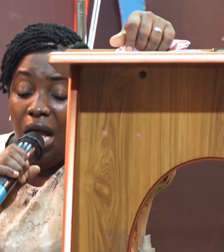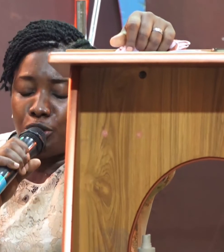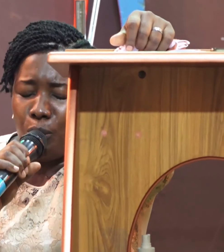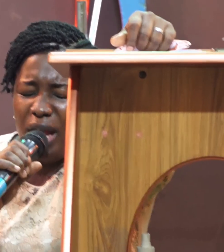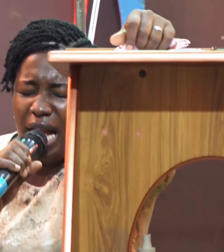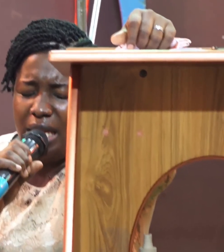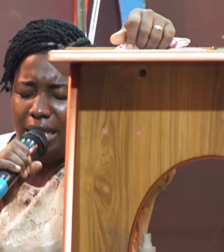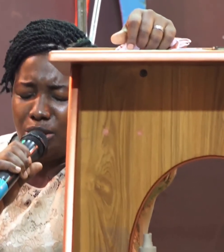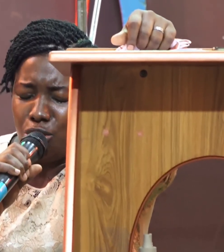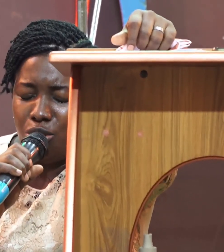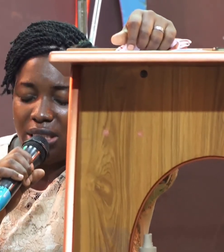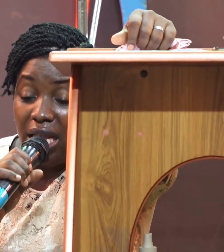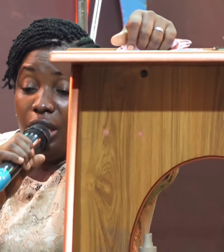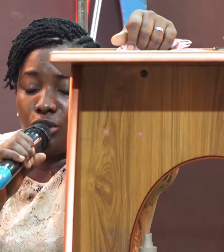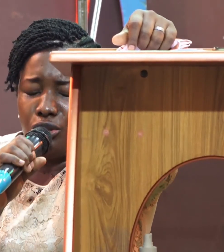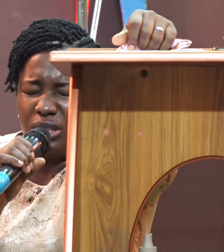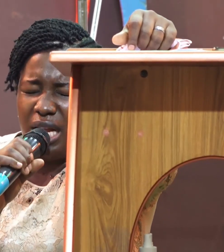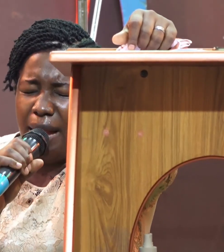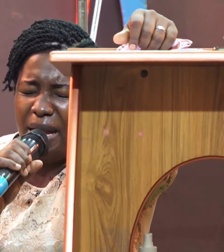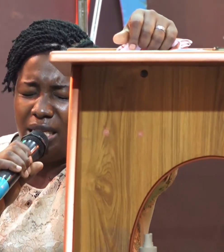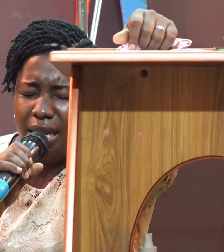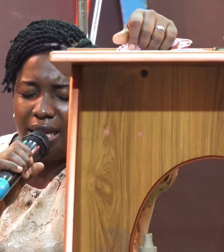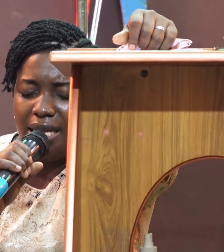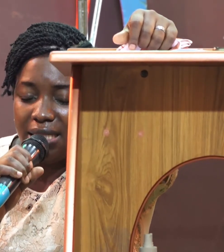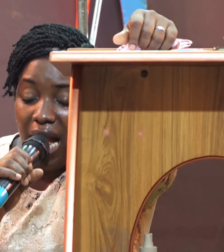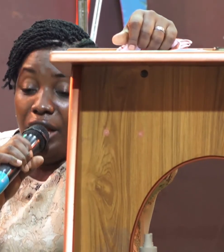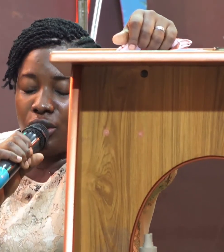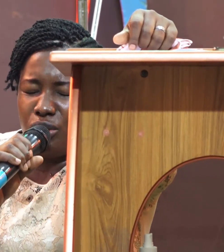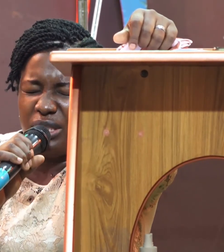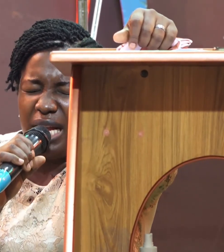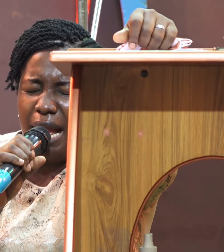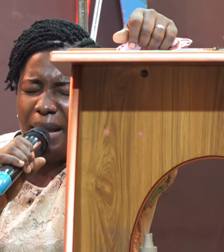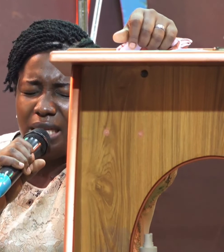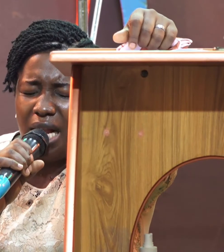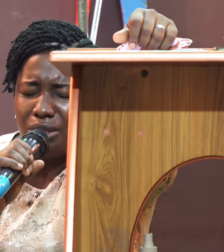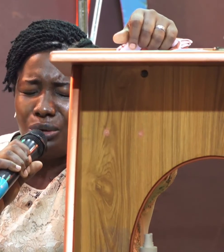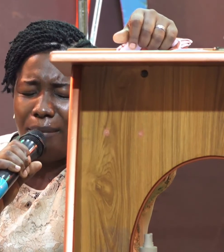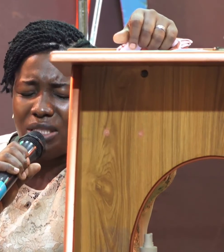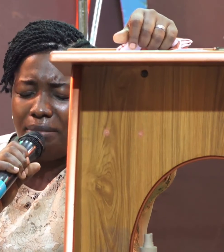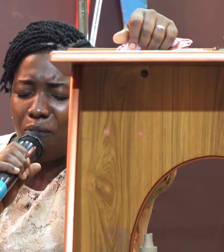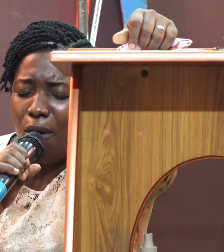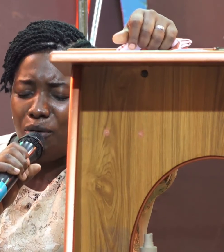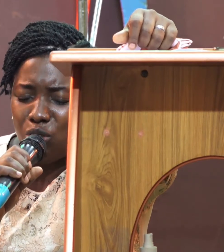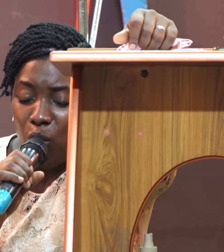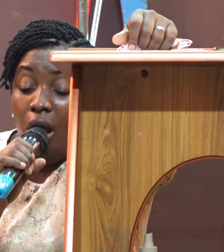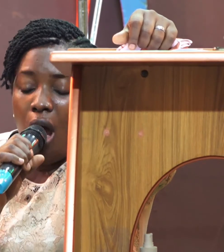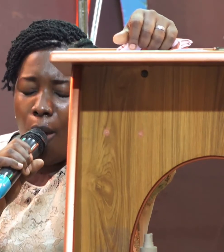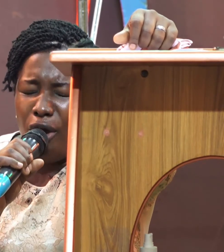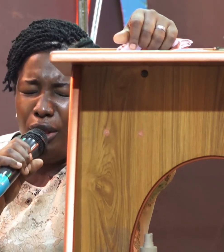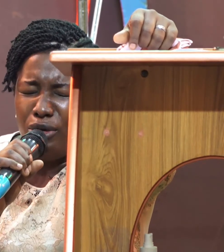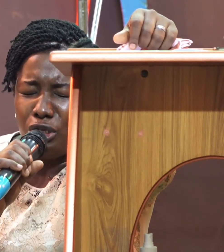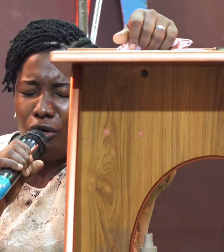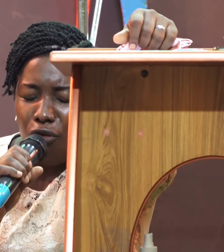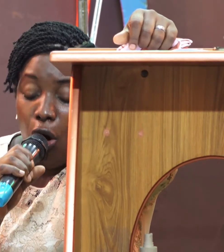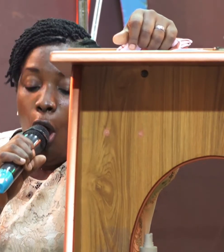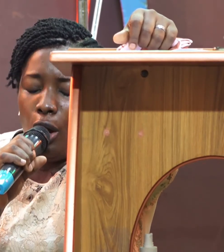munda tukwegayiridde tujuze tujuze n'amaanyi g'ekkanisa tujuze n'amaanyi agatuula mutima gw'omuntu